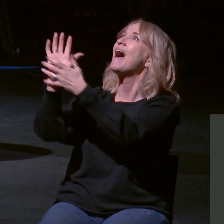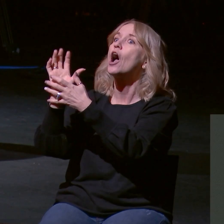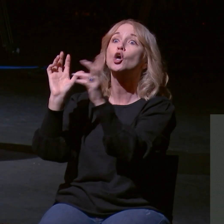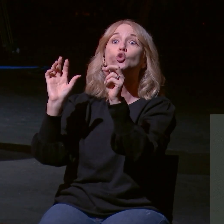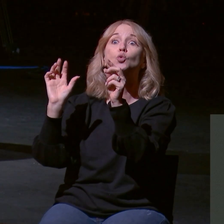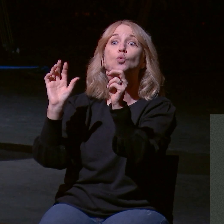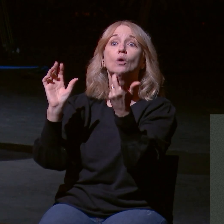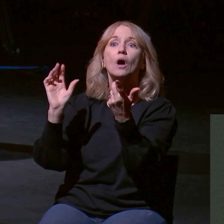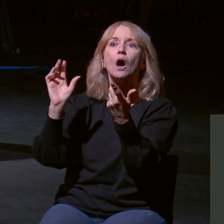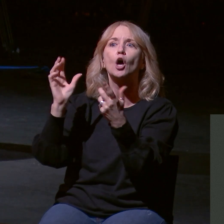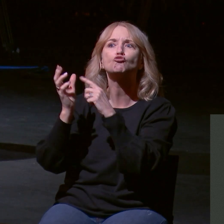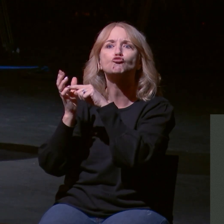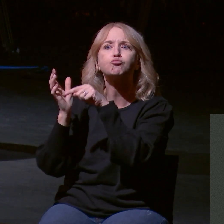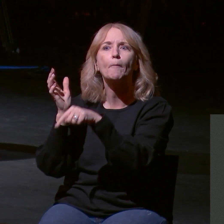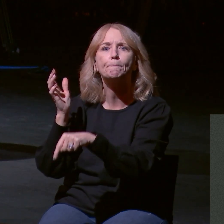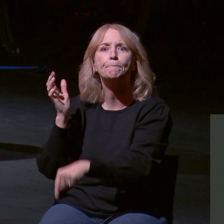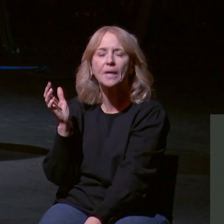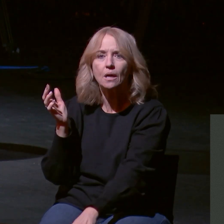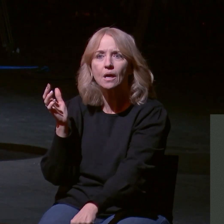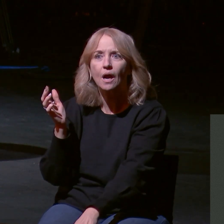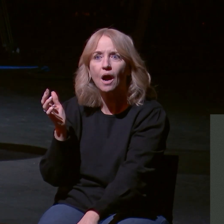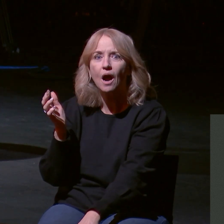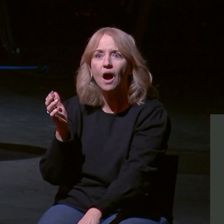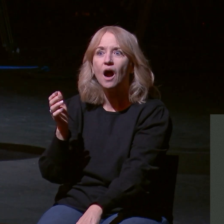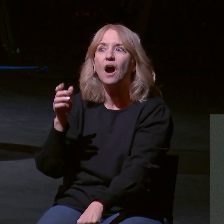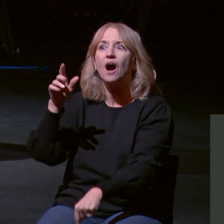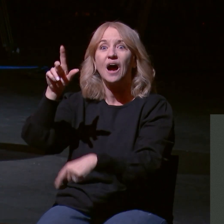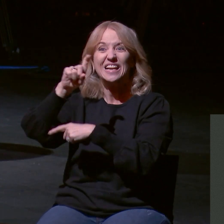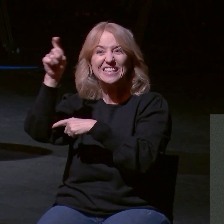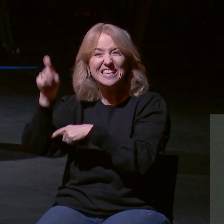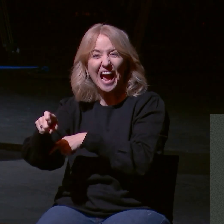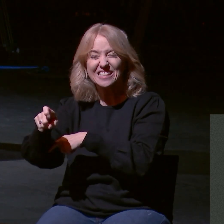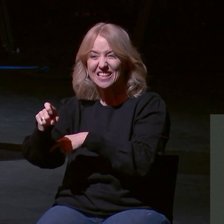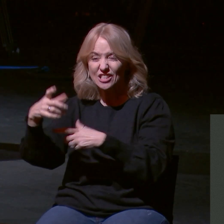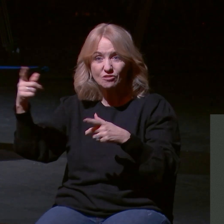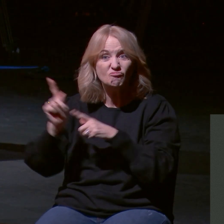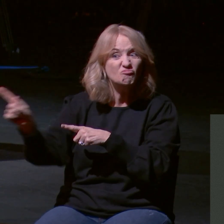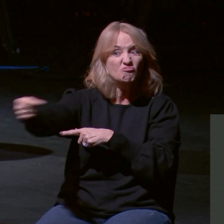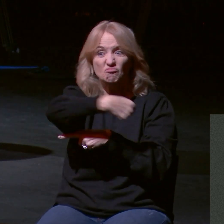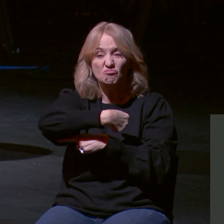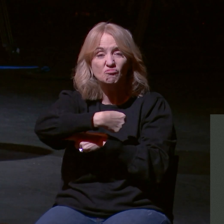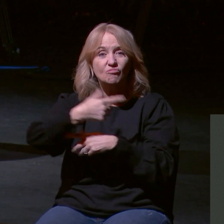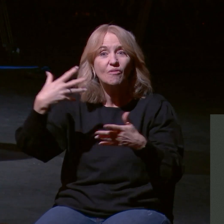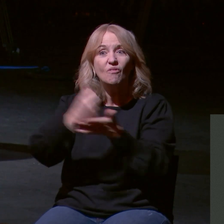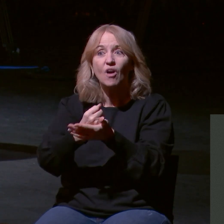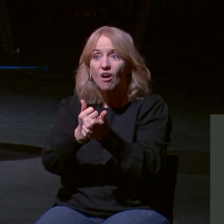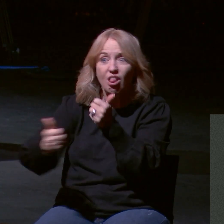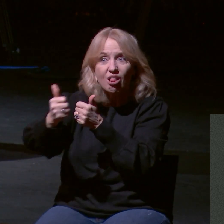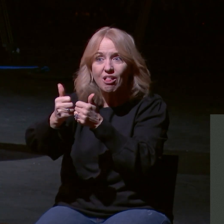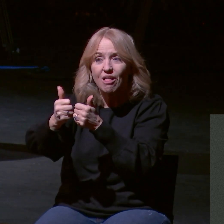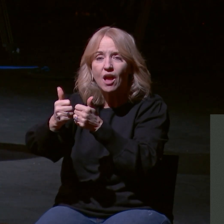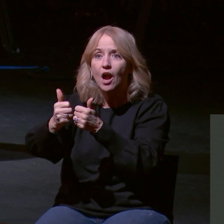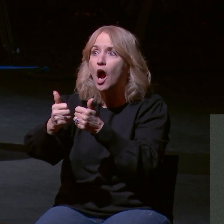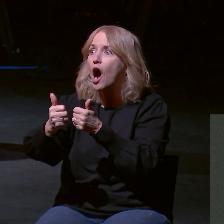He drops it. This led to the Rangers soon scoring and taking the lead. And it was at that point that Freese most likely wanted to go